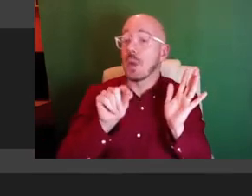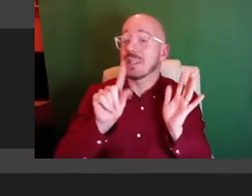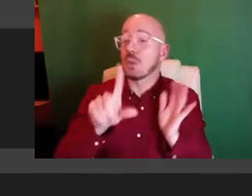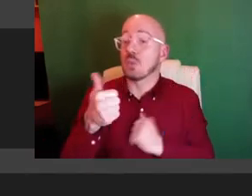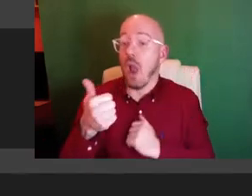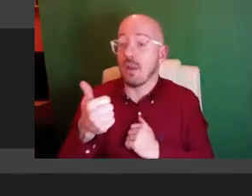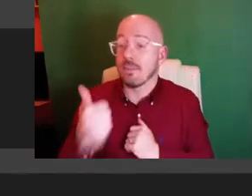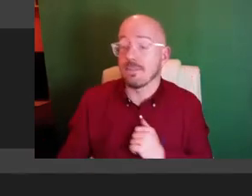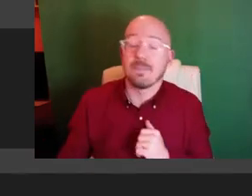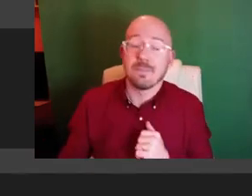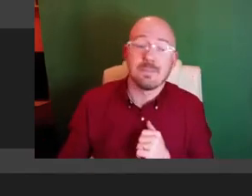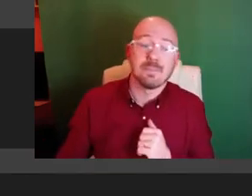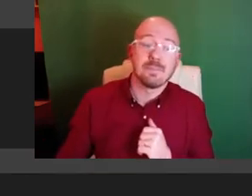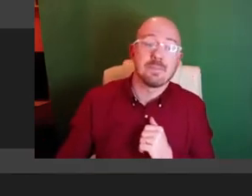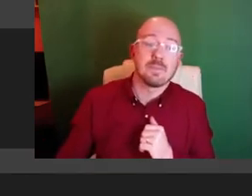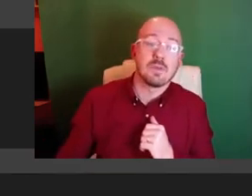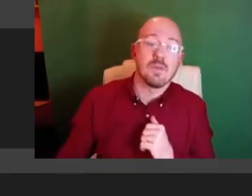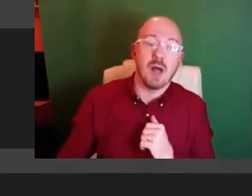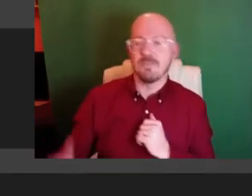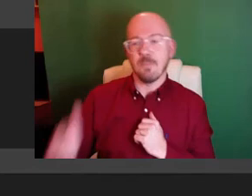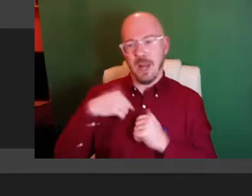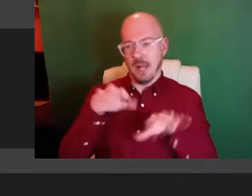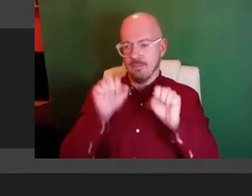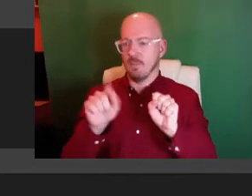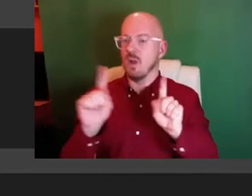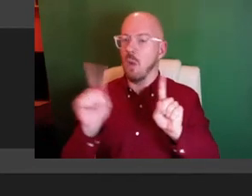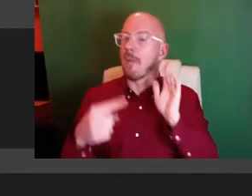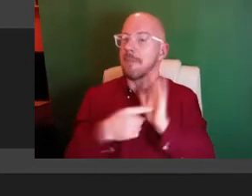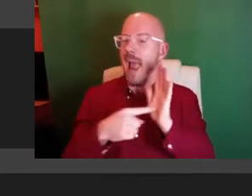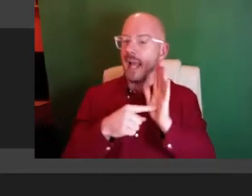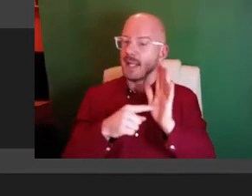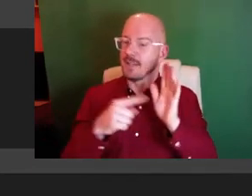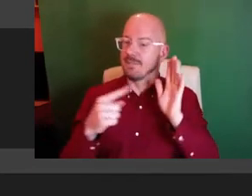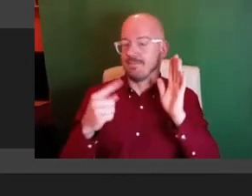And the phase 1 report was published in November 2021.